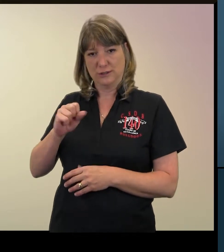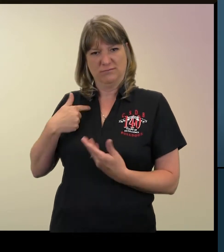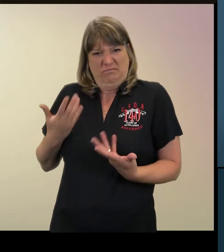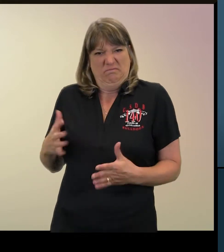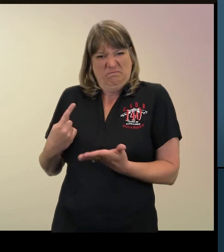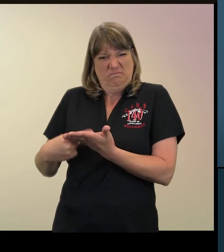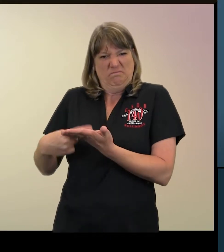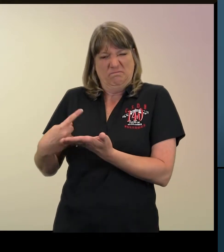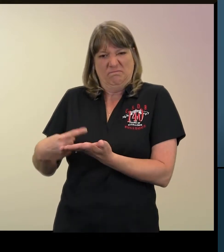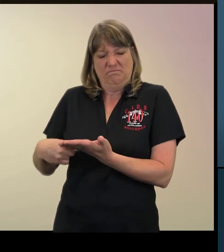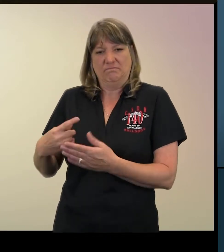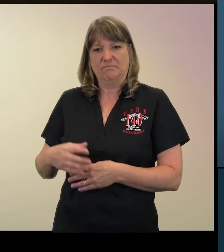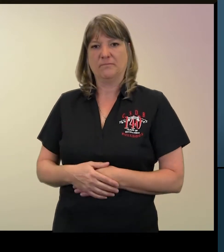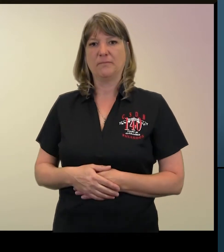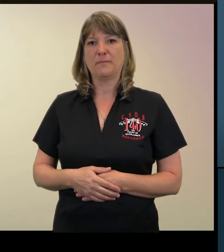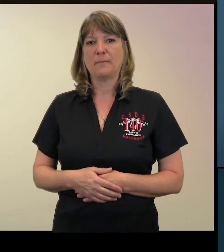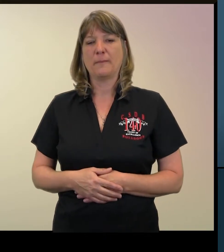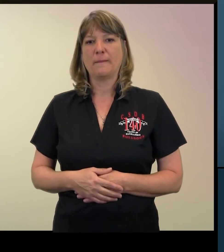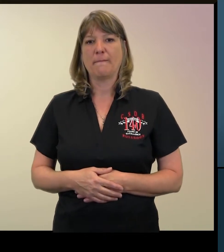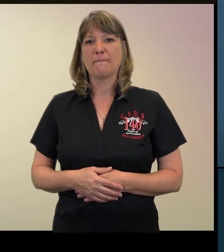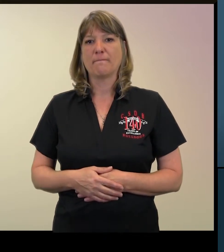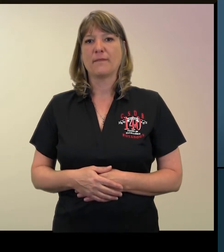that we talked about earlier.